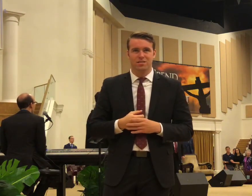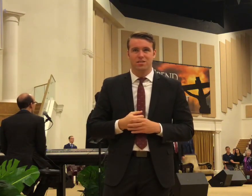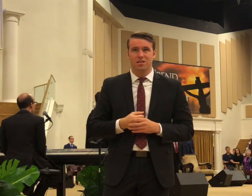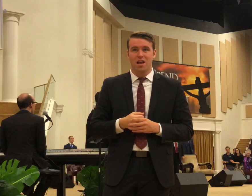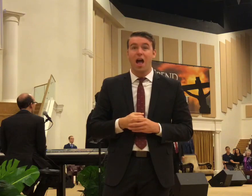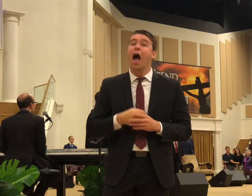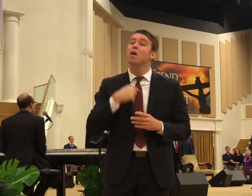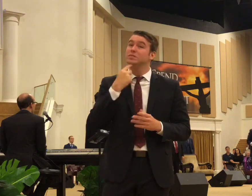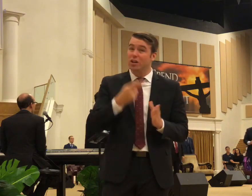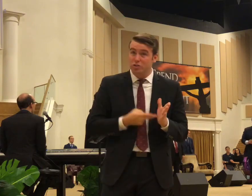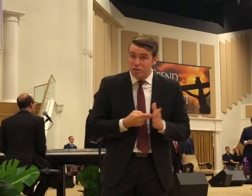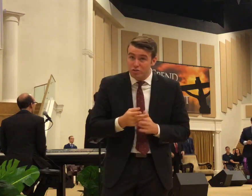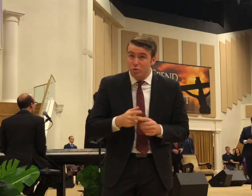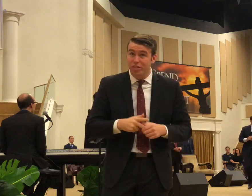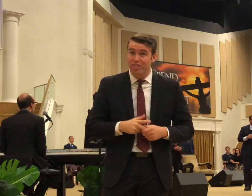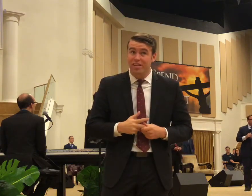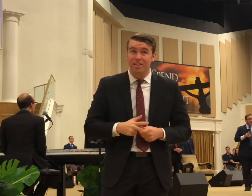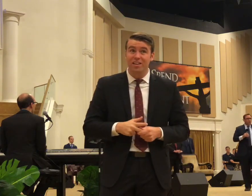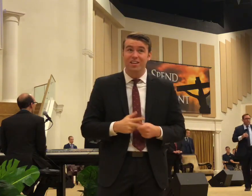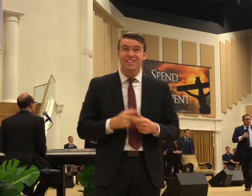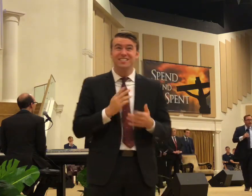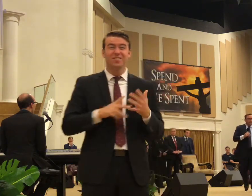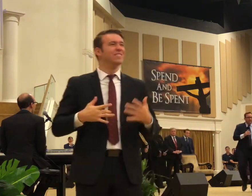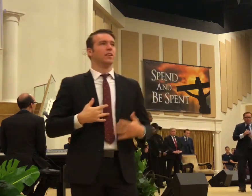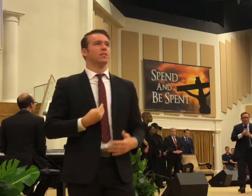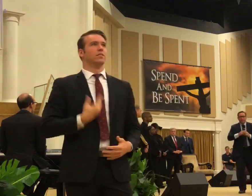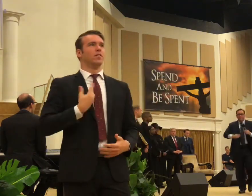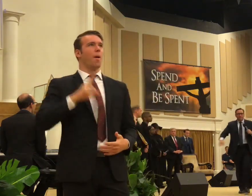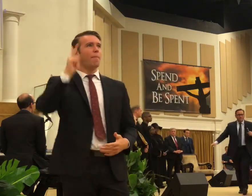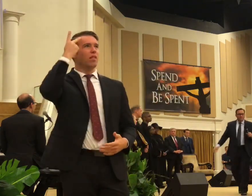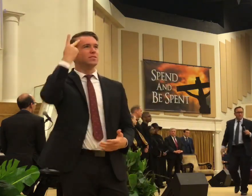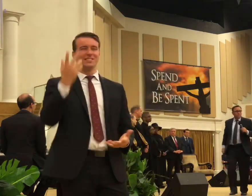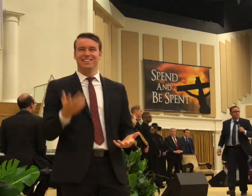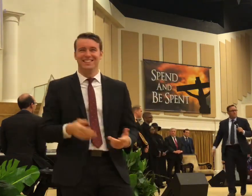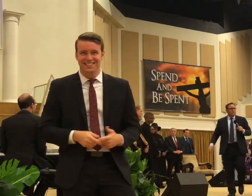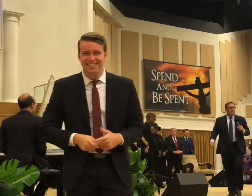I'm telling you the truth. Well, that ought to give you hope in your politics, huh?